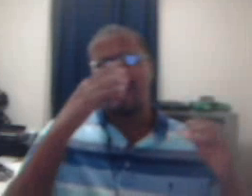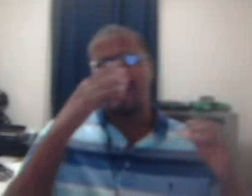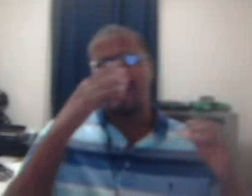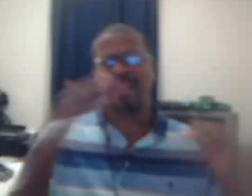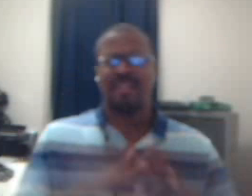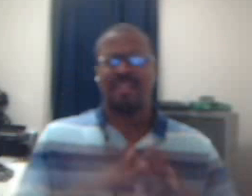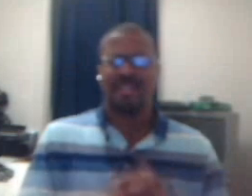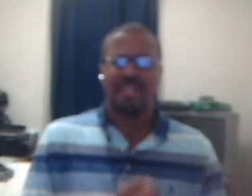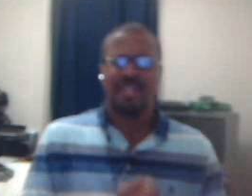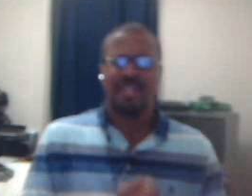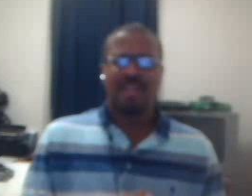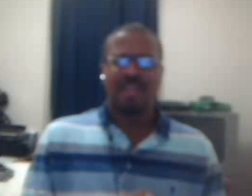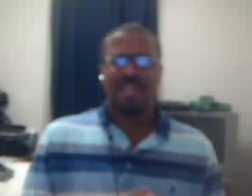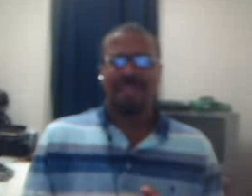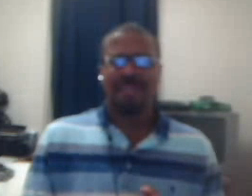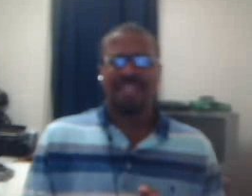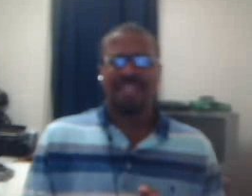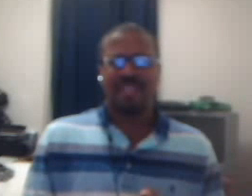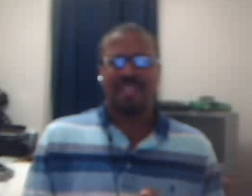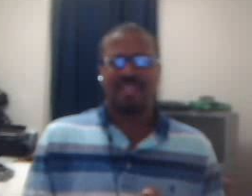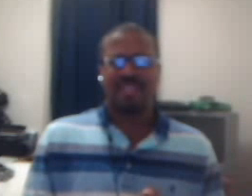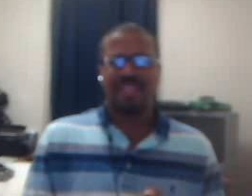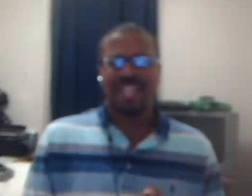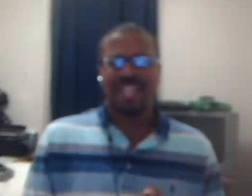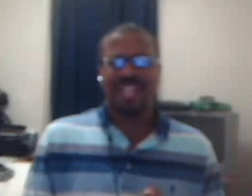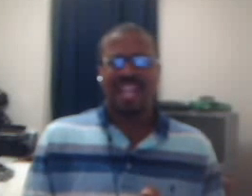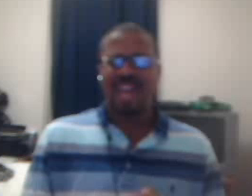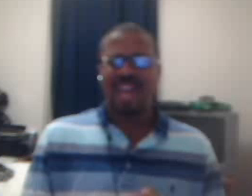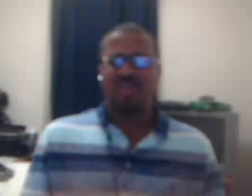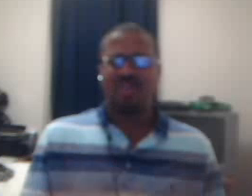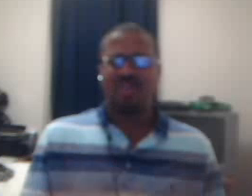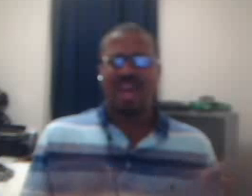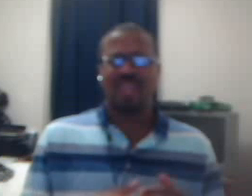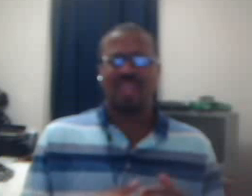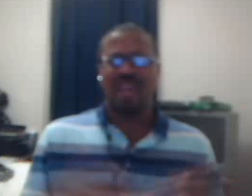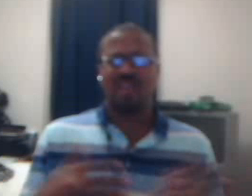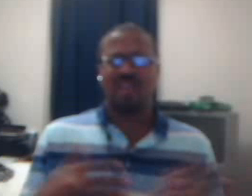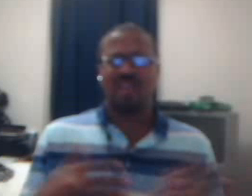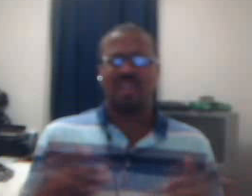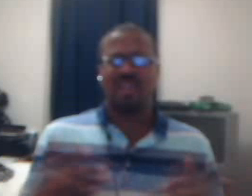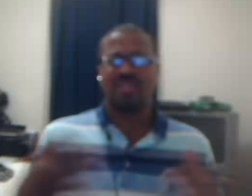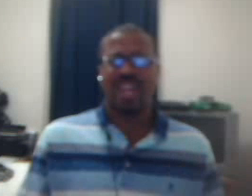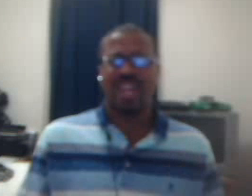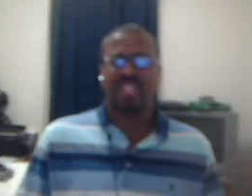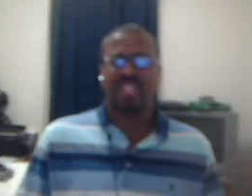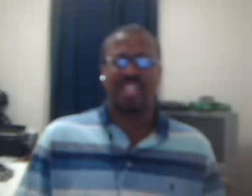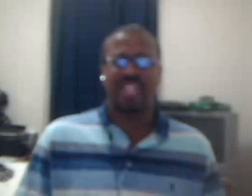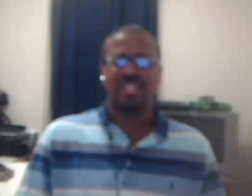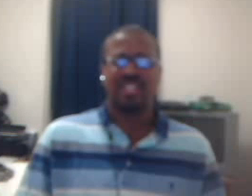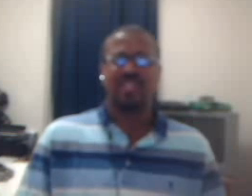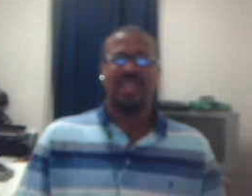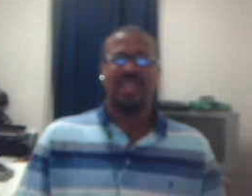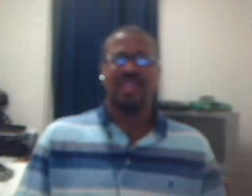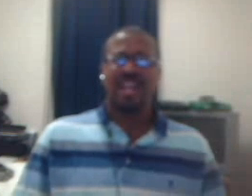and made him make that video and stuff like that. I don't know why in the world he was so agitated, you know. I